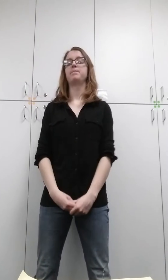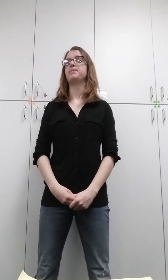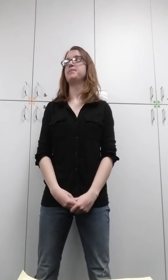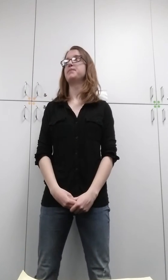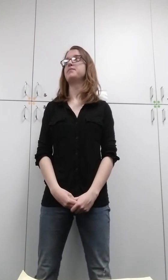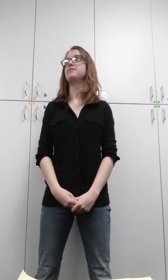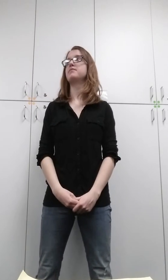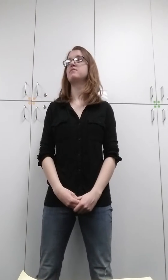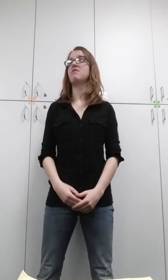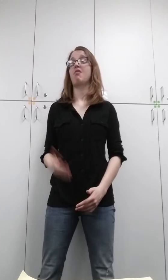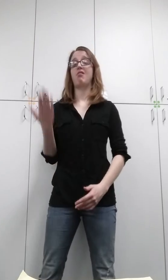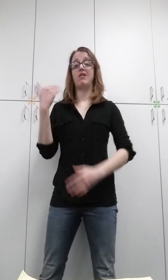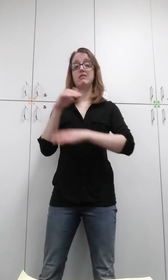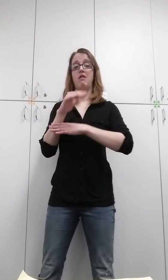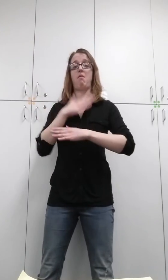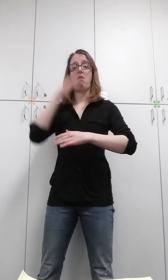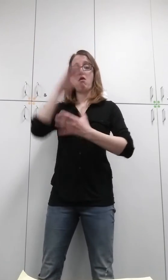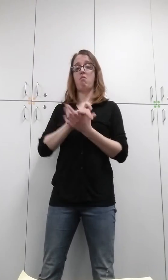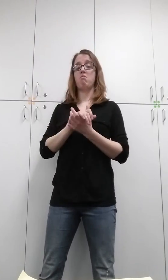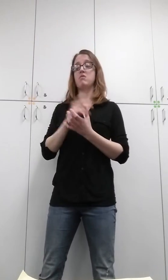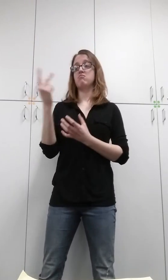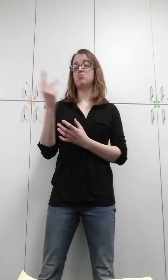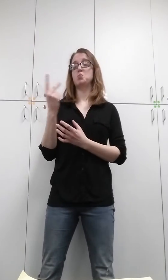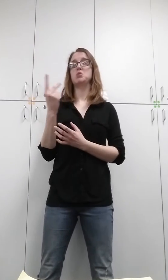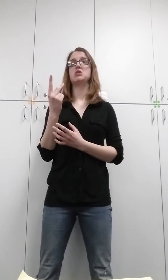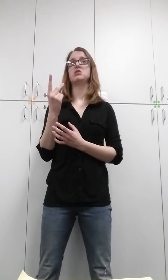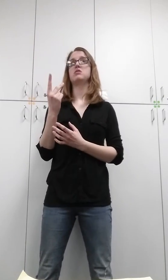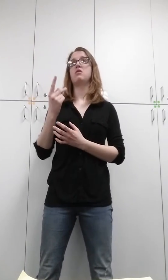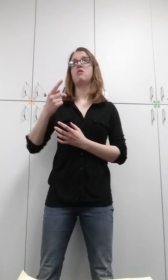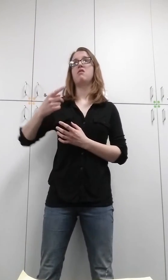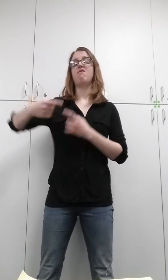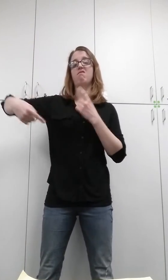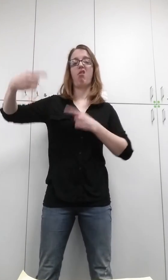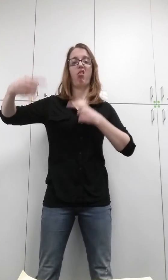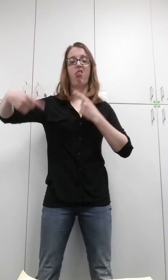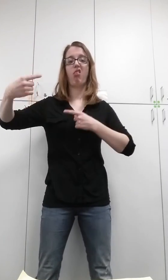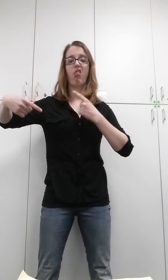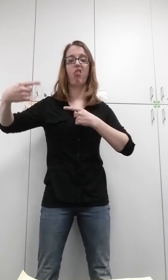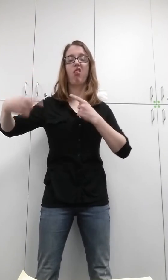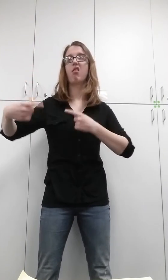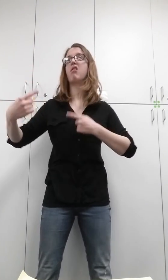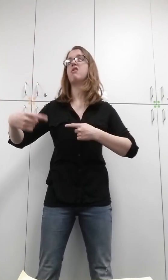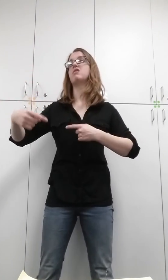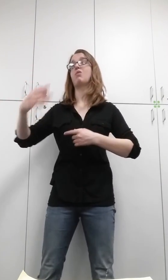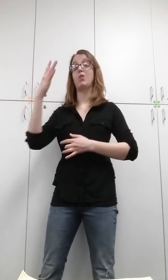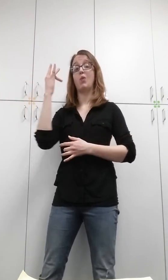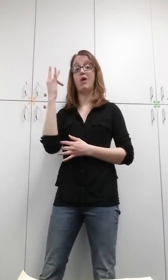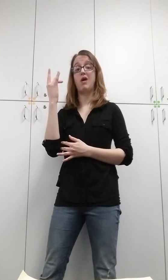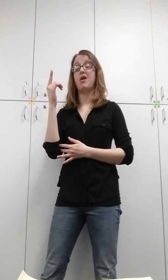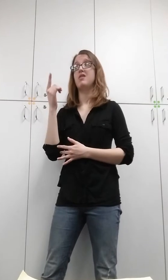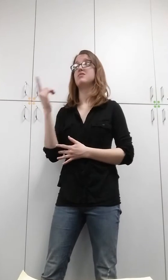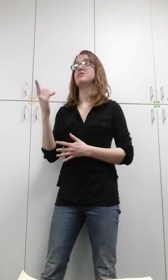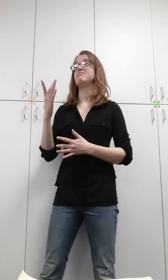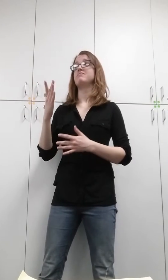Last night my husband and I had this ridiculous argument. He was so upset because the house wasn't clean, and I was